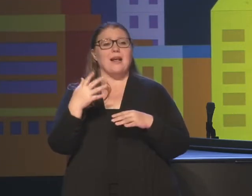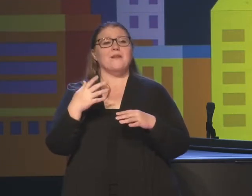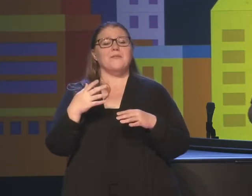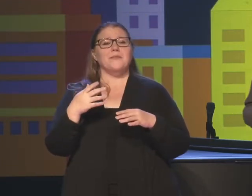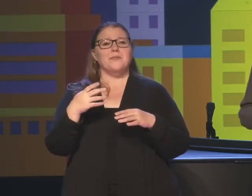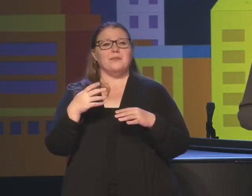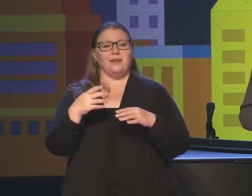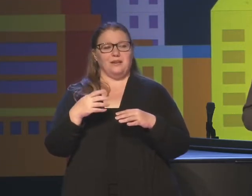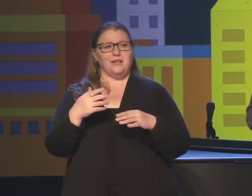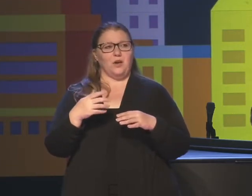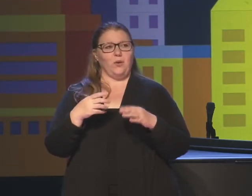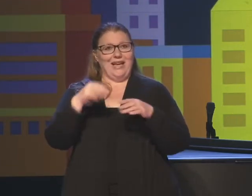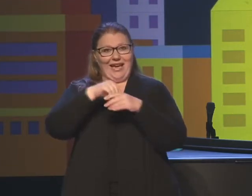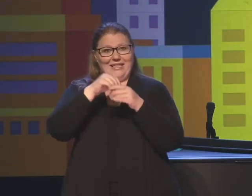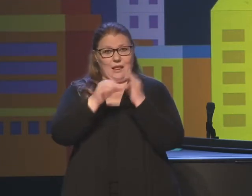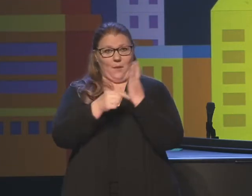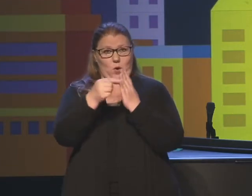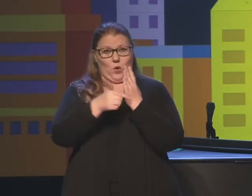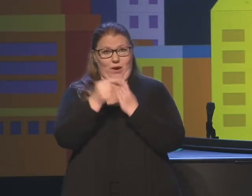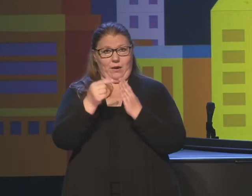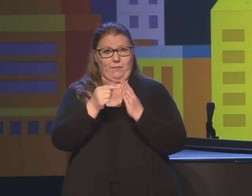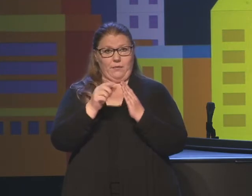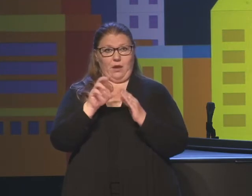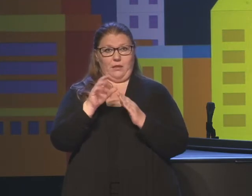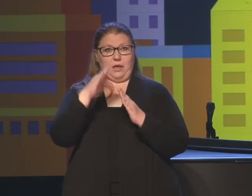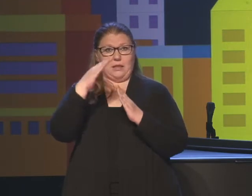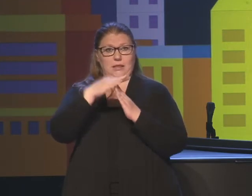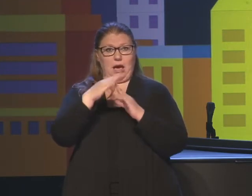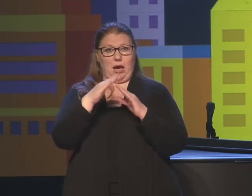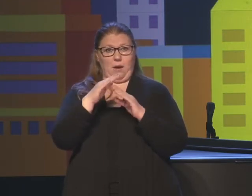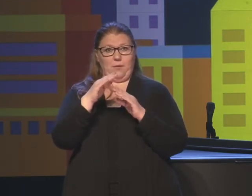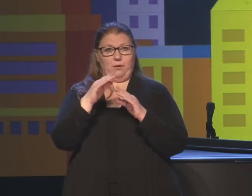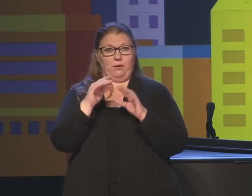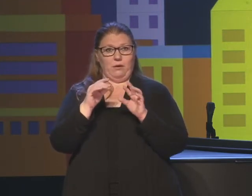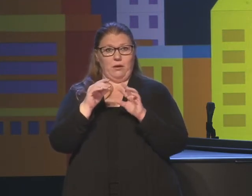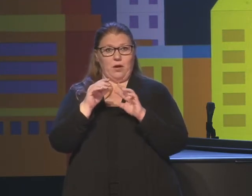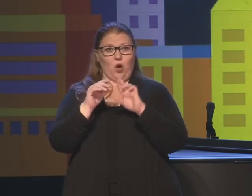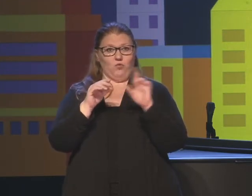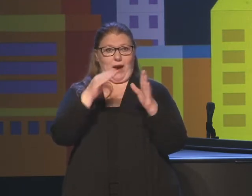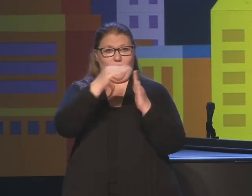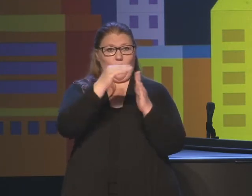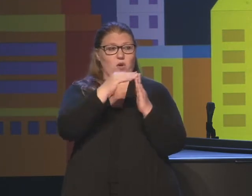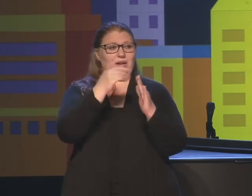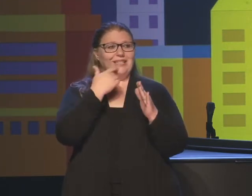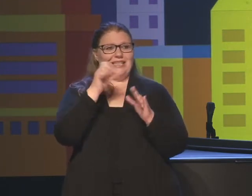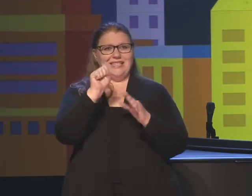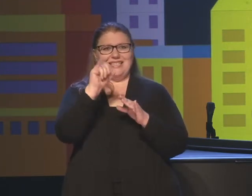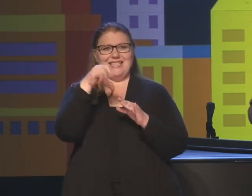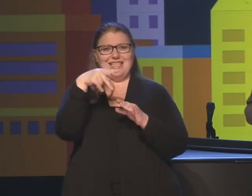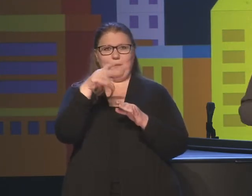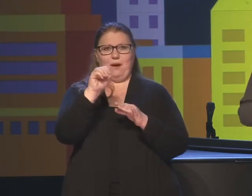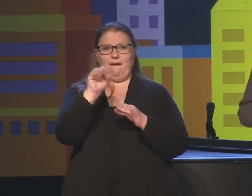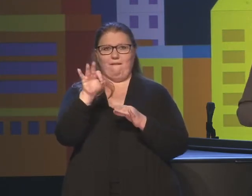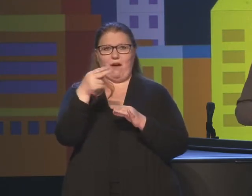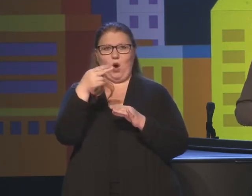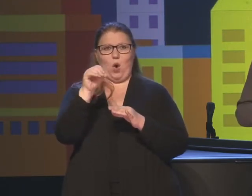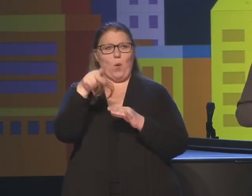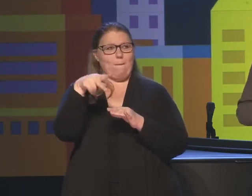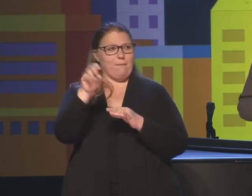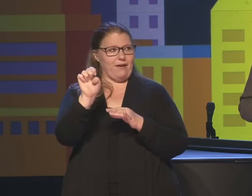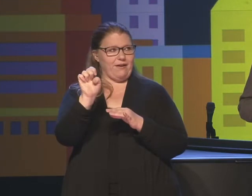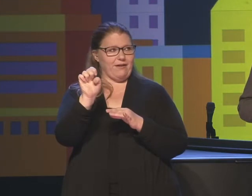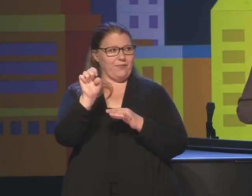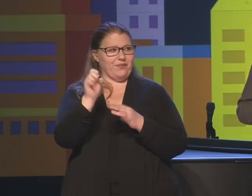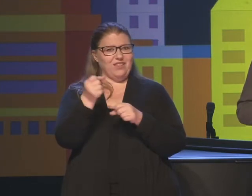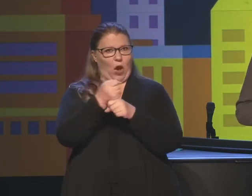program. Inside your program, on the top right corner, you'll see a little picture of a bag of coffee. It says, Sip of Hope. So for many of you, you might know